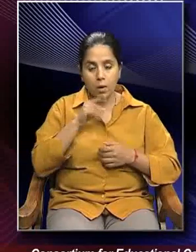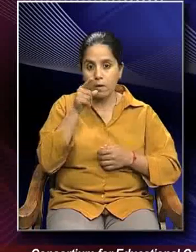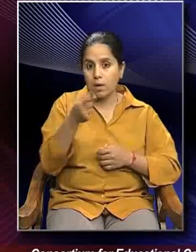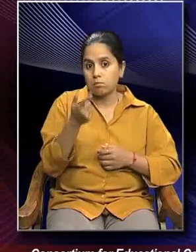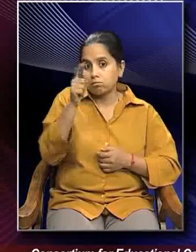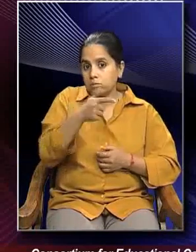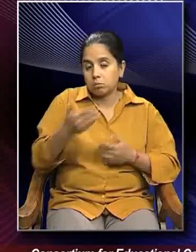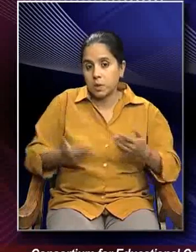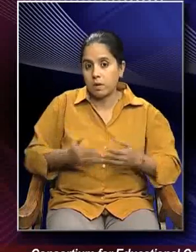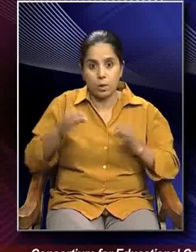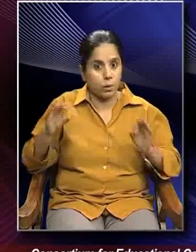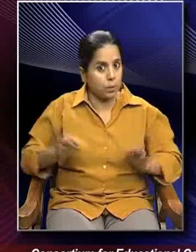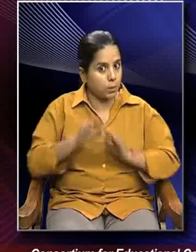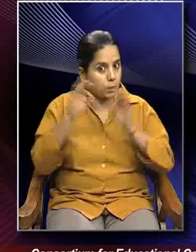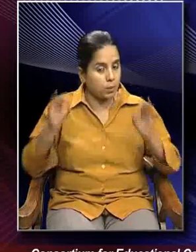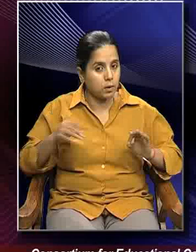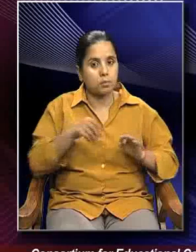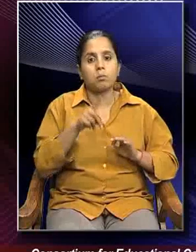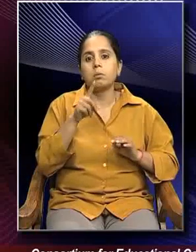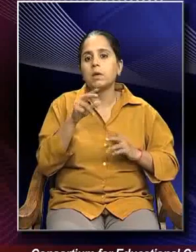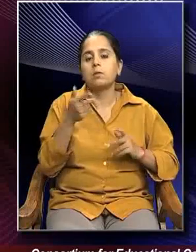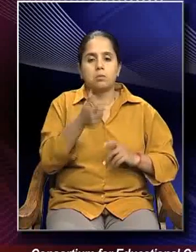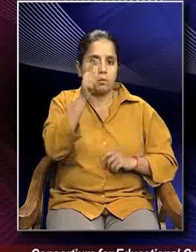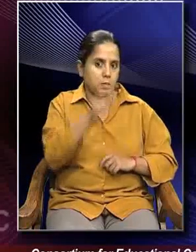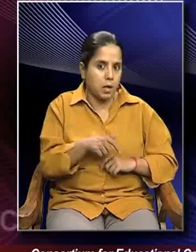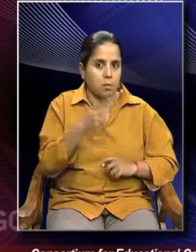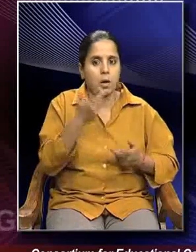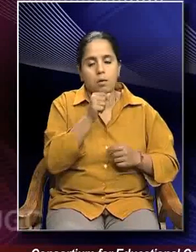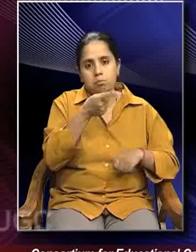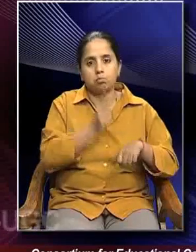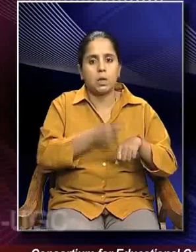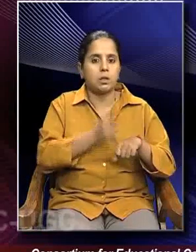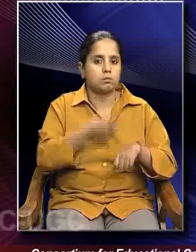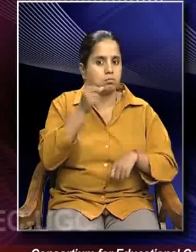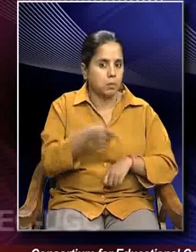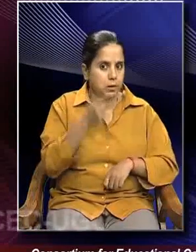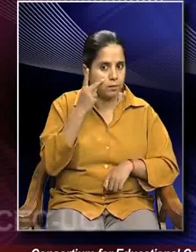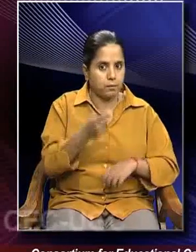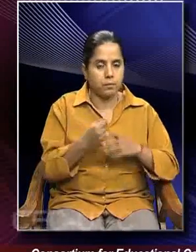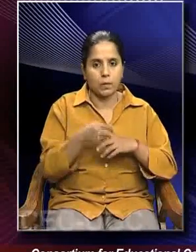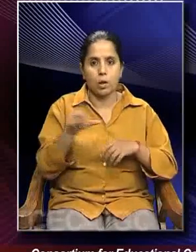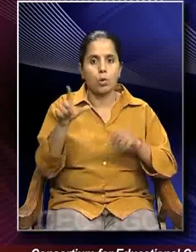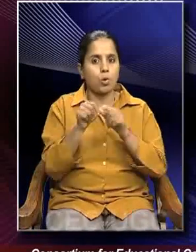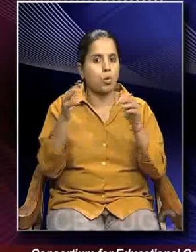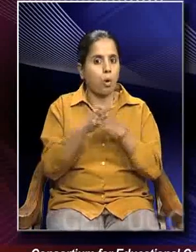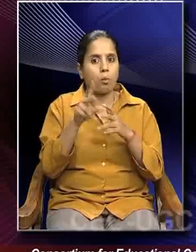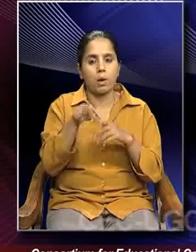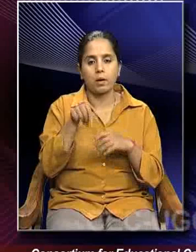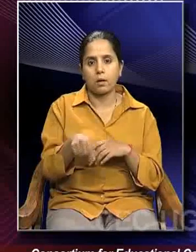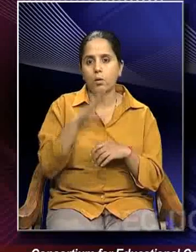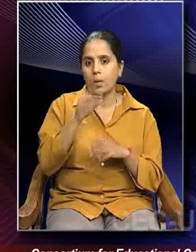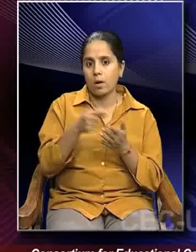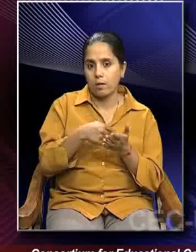not behave in this manner, then he or she will be punished for it. Law means the validity